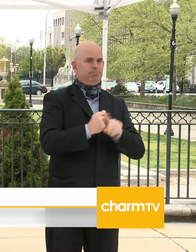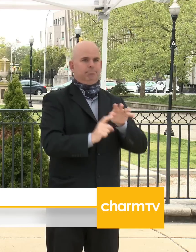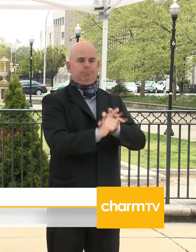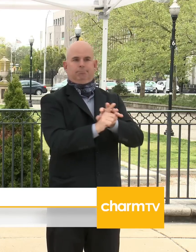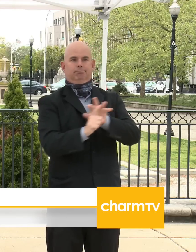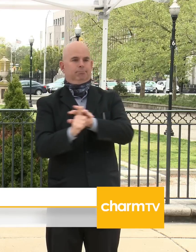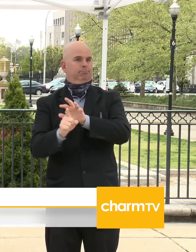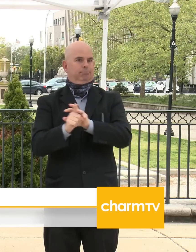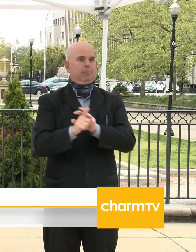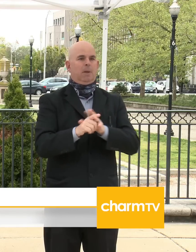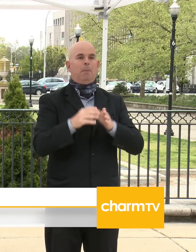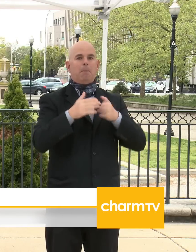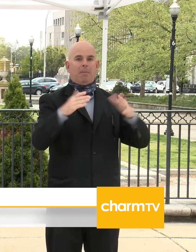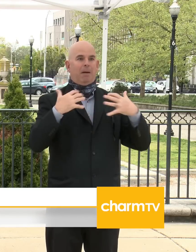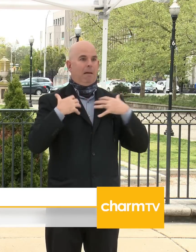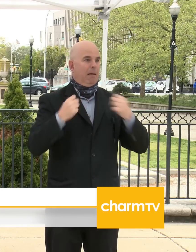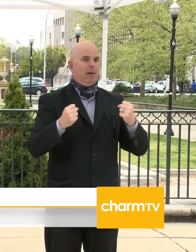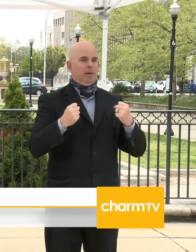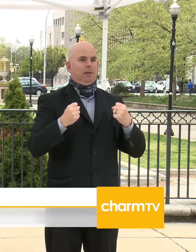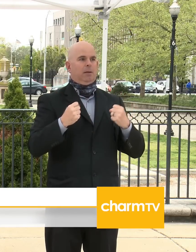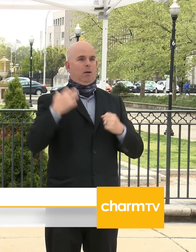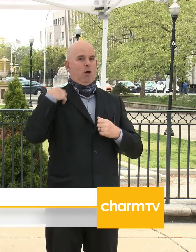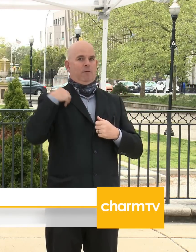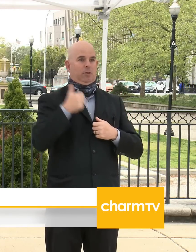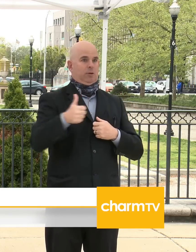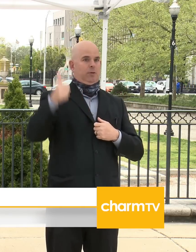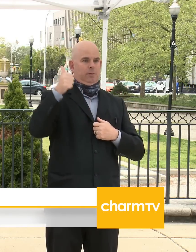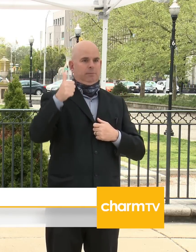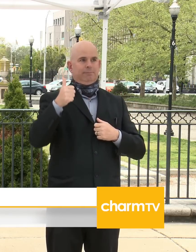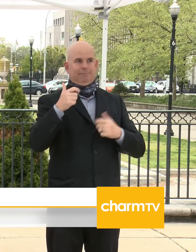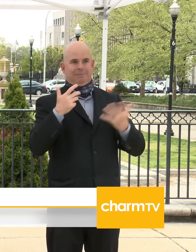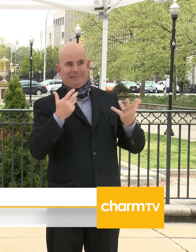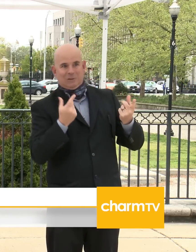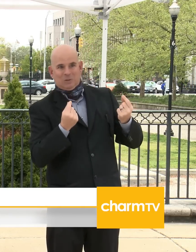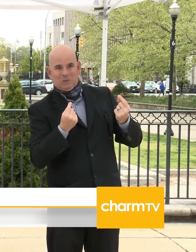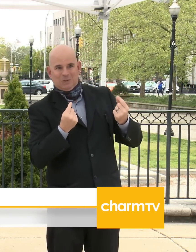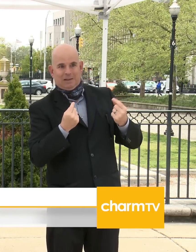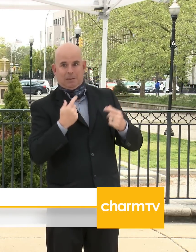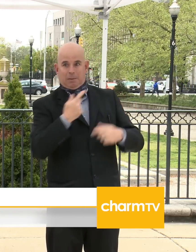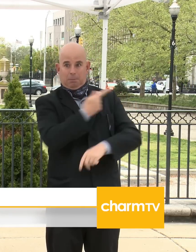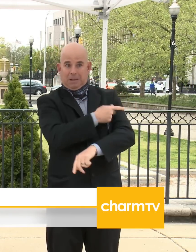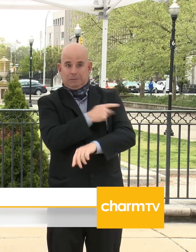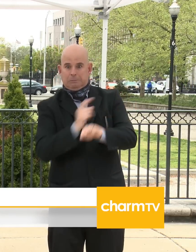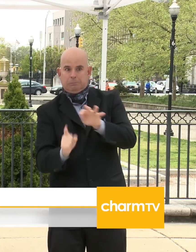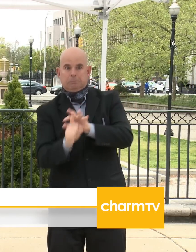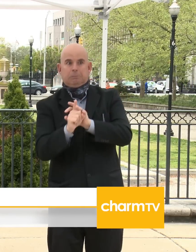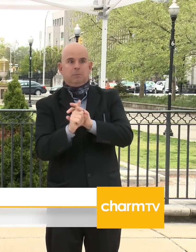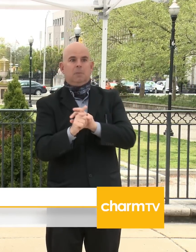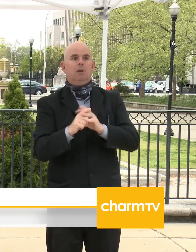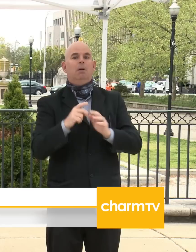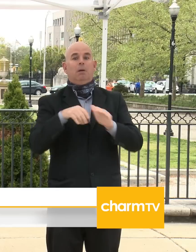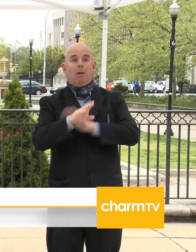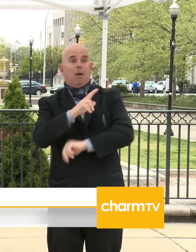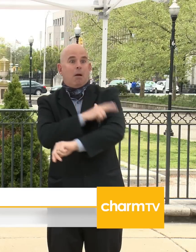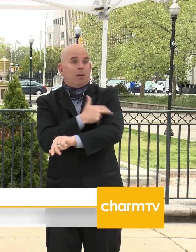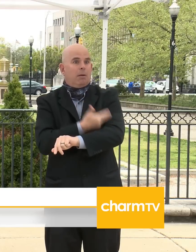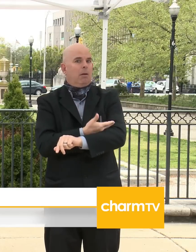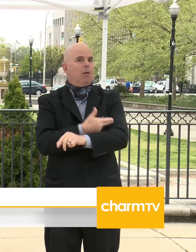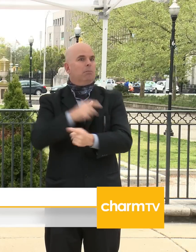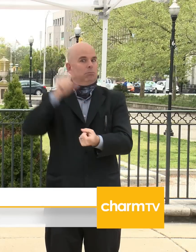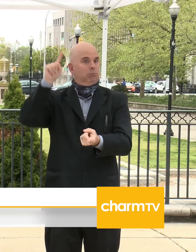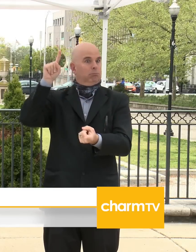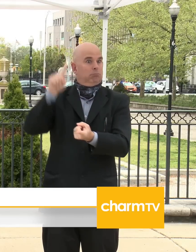clinicians. We have seen an overall reduction in the number of patients going to the hospital for major illnesses not related to